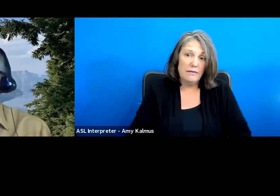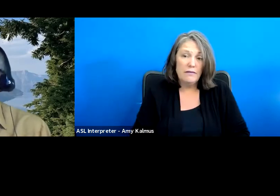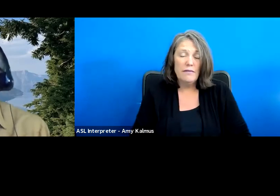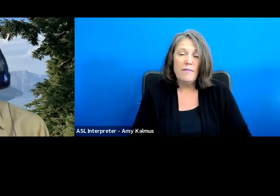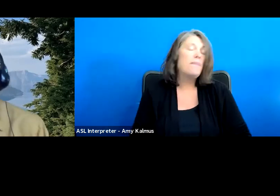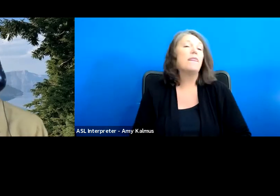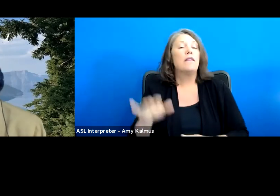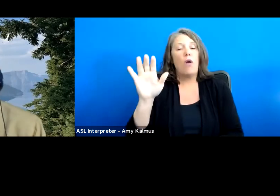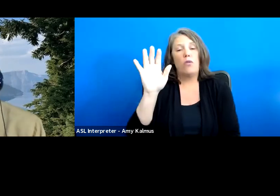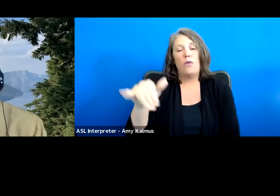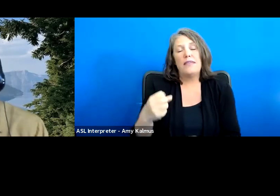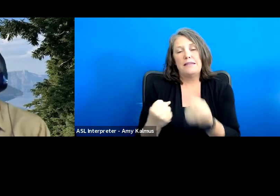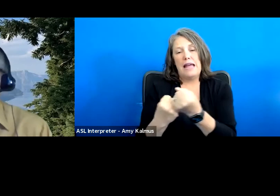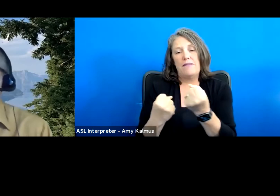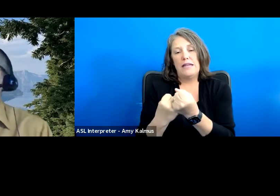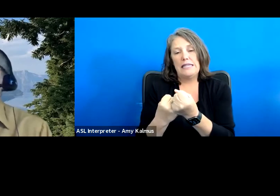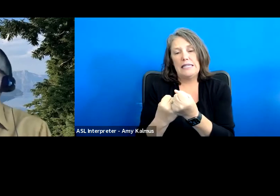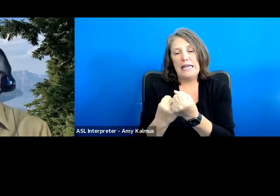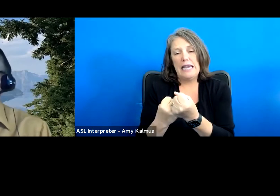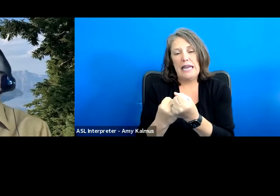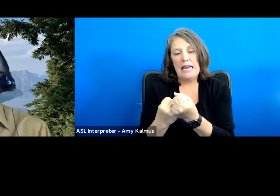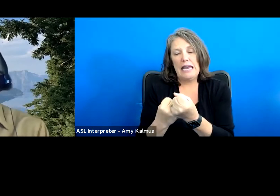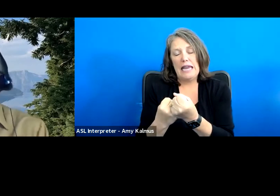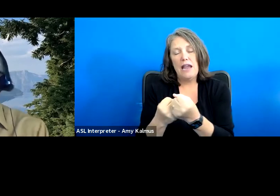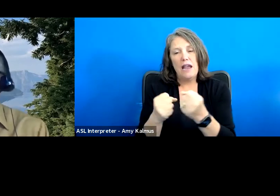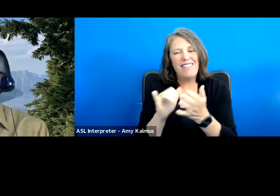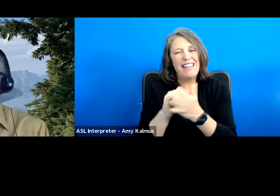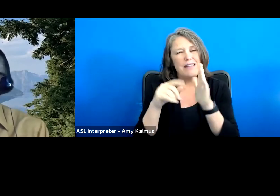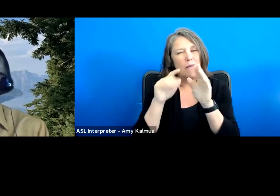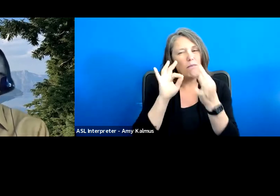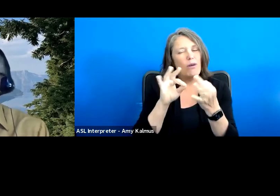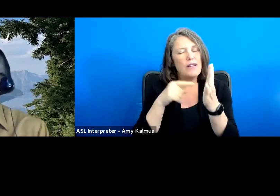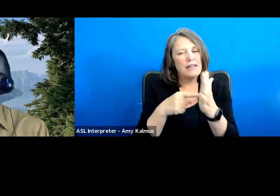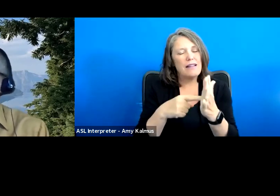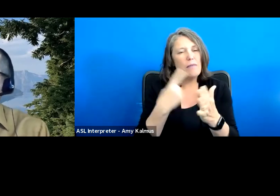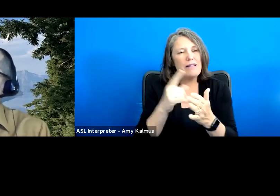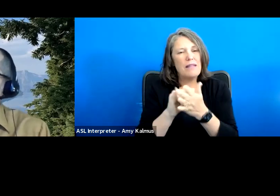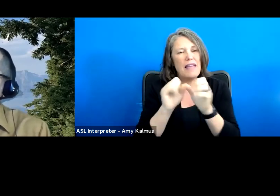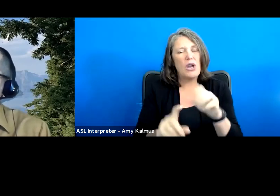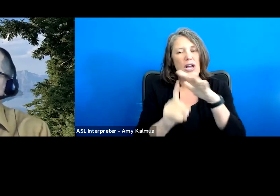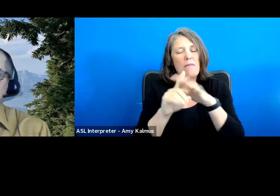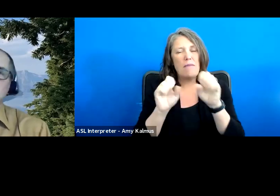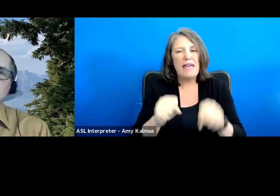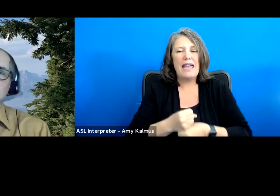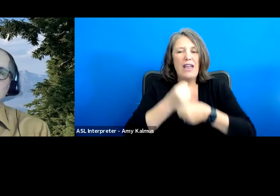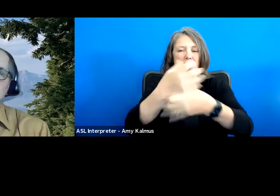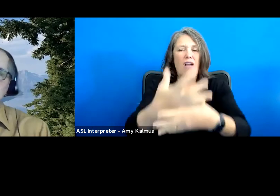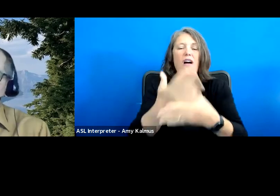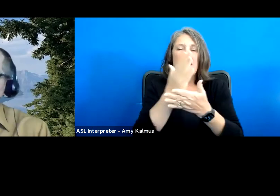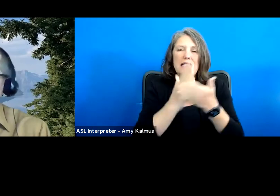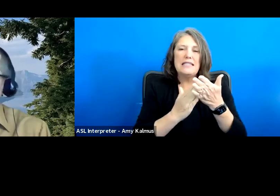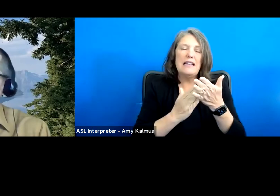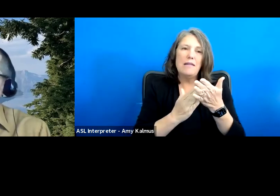So this advocacy is a perfect example of something that can come up that can cause some of